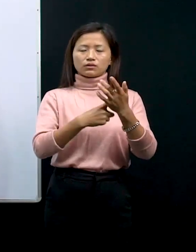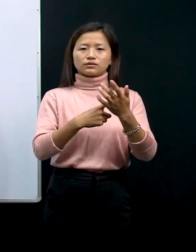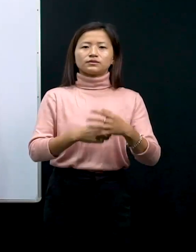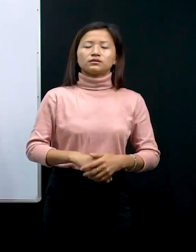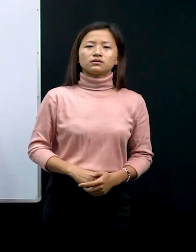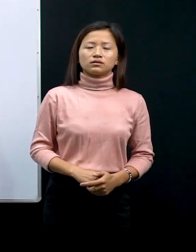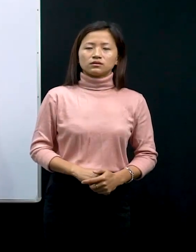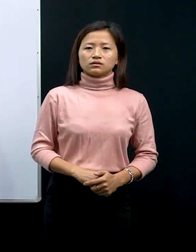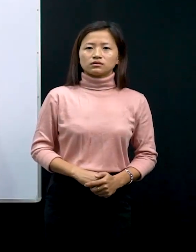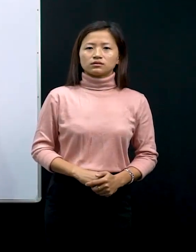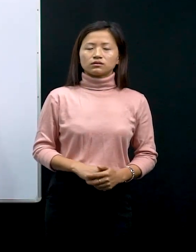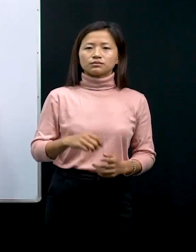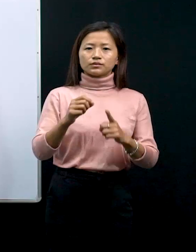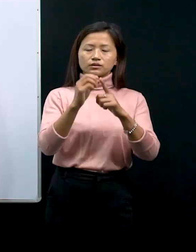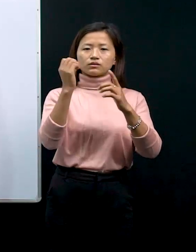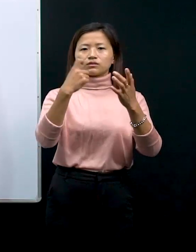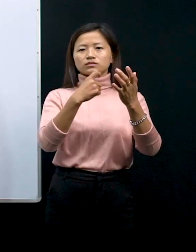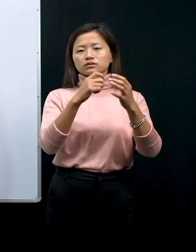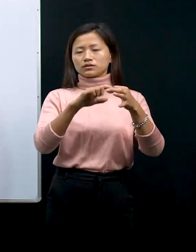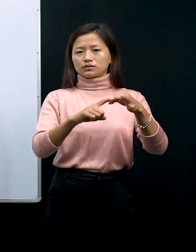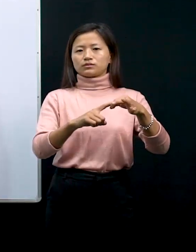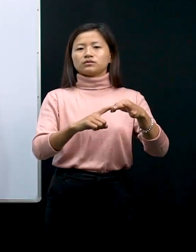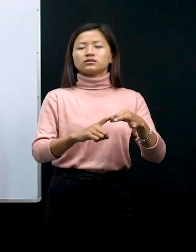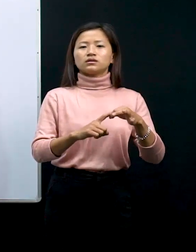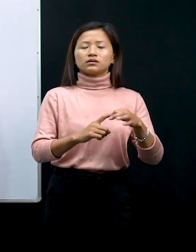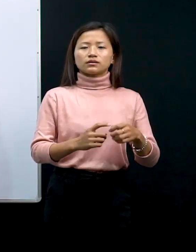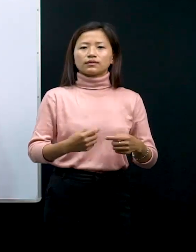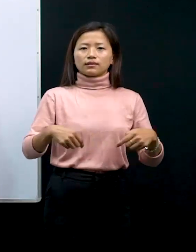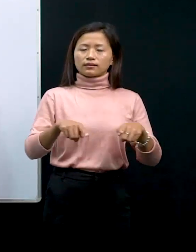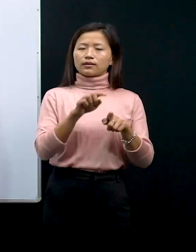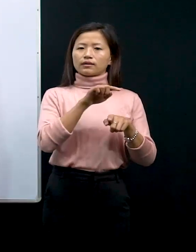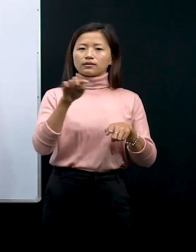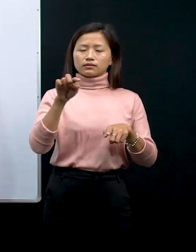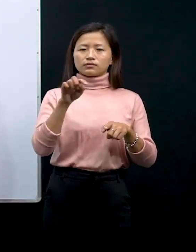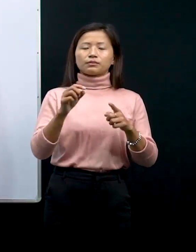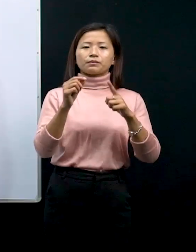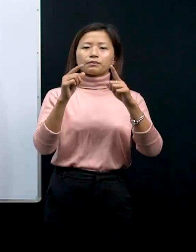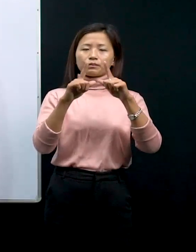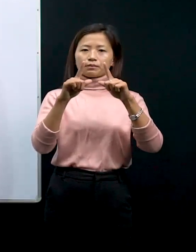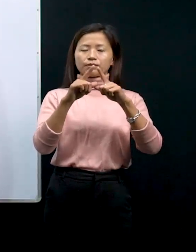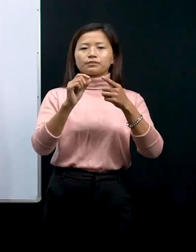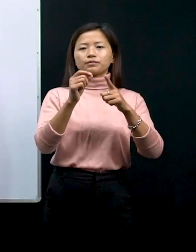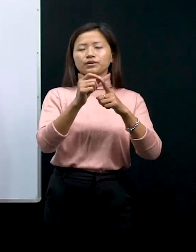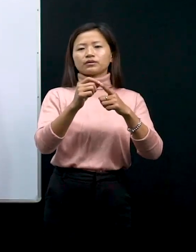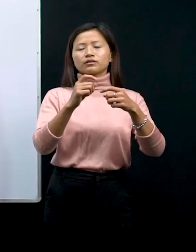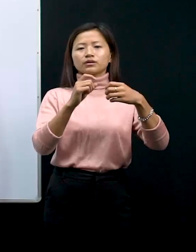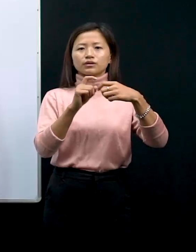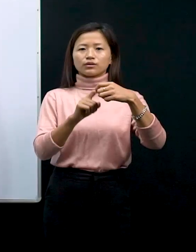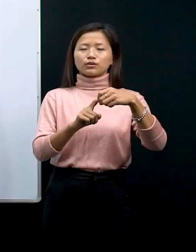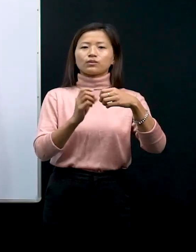angle POQ, angle POR, equal or not? Yes or